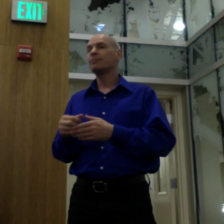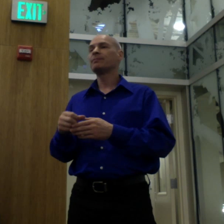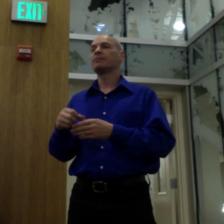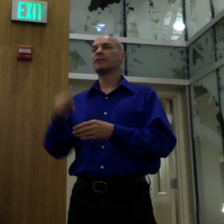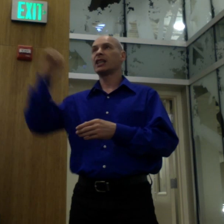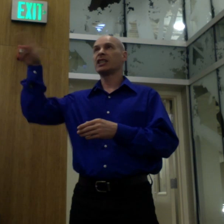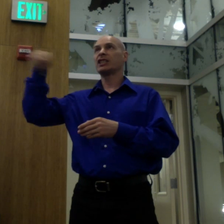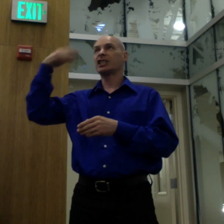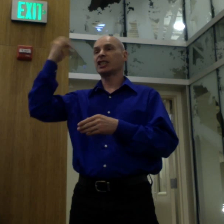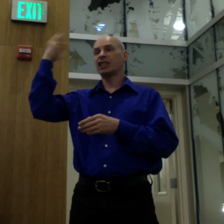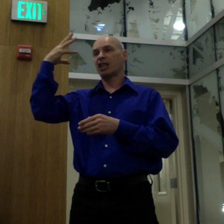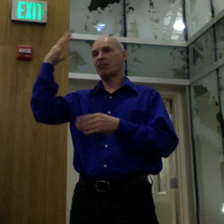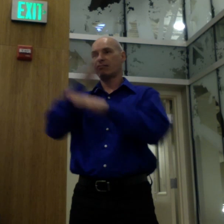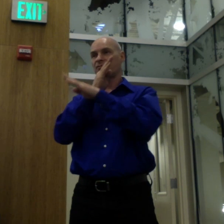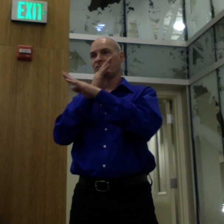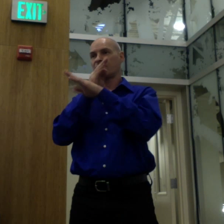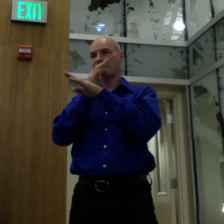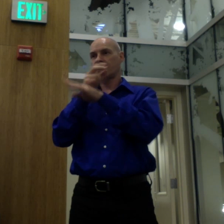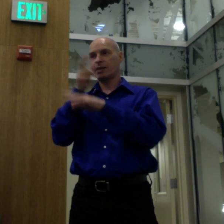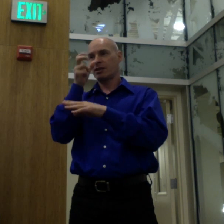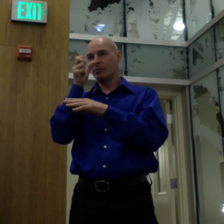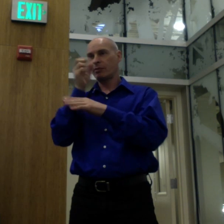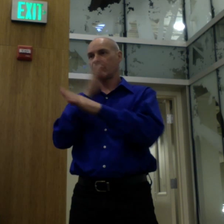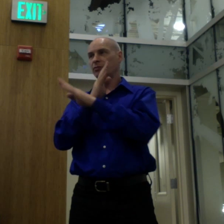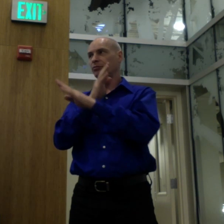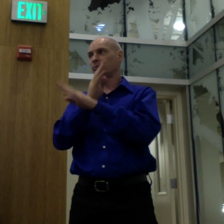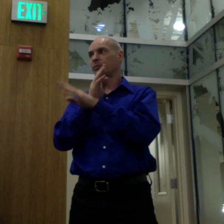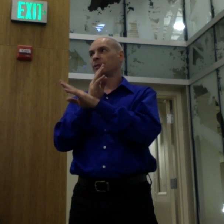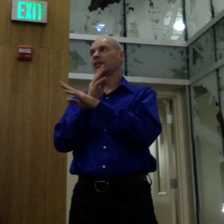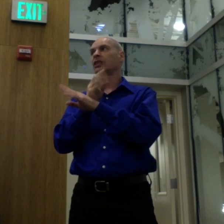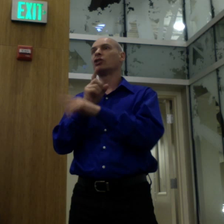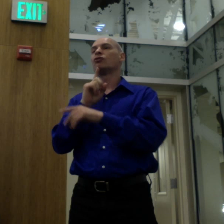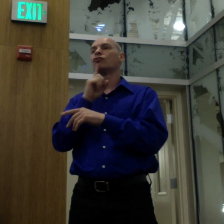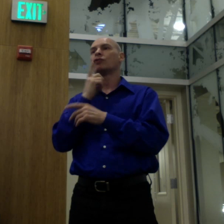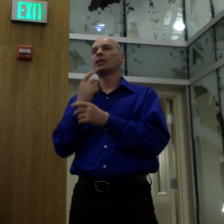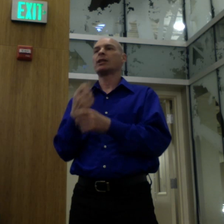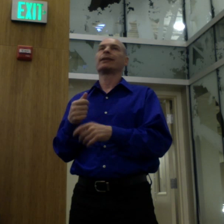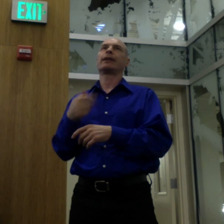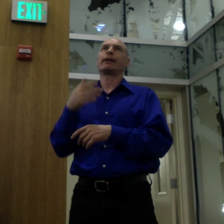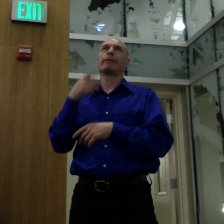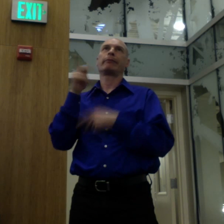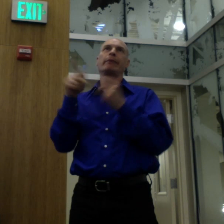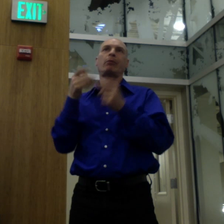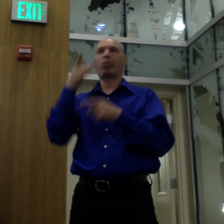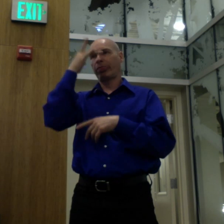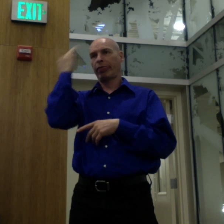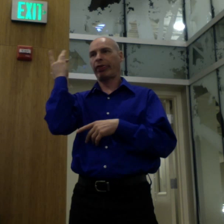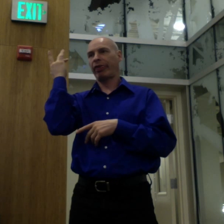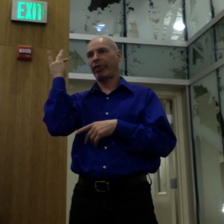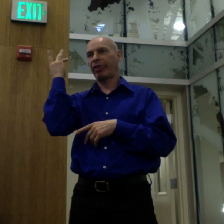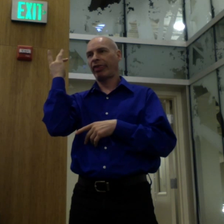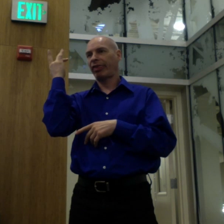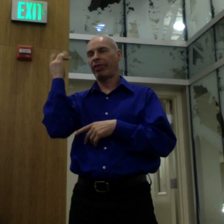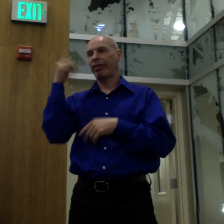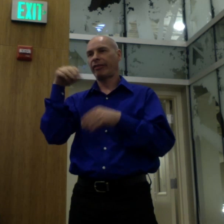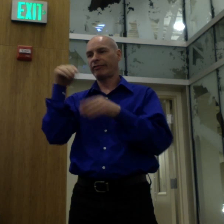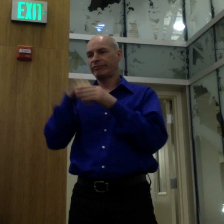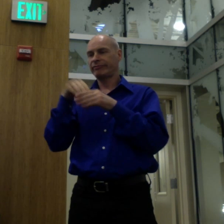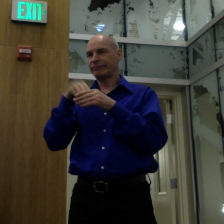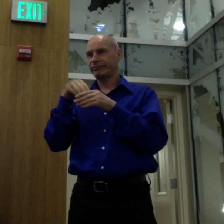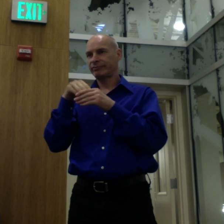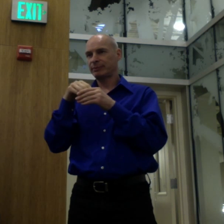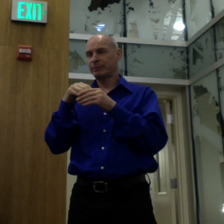Sunscreen. I'd say sunscreen and bug spray are probably two things that people always forget. But the elements,